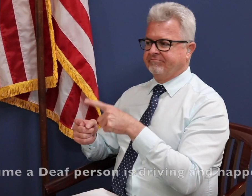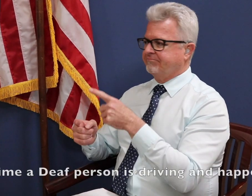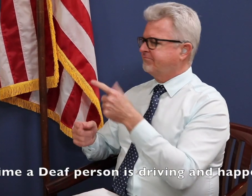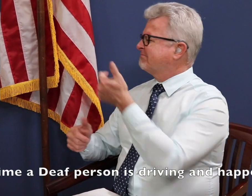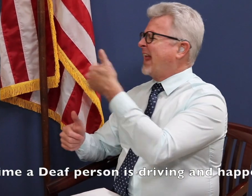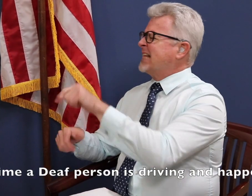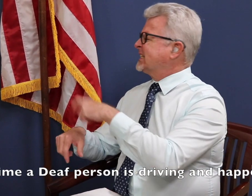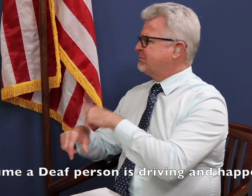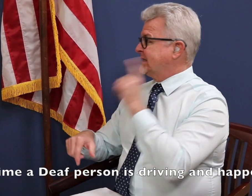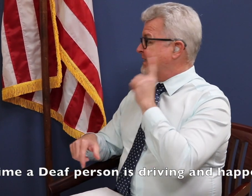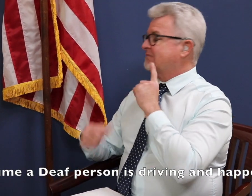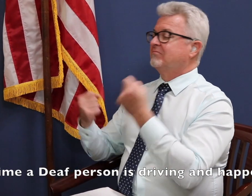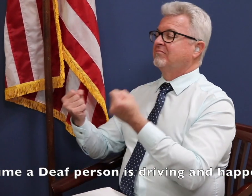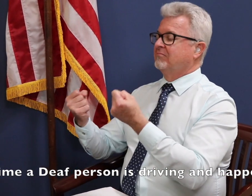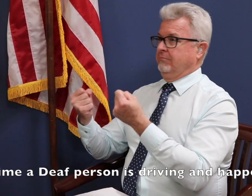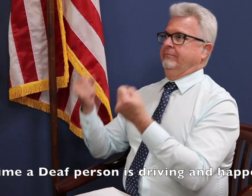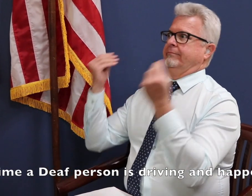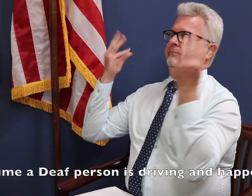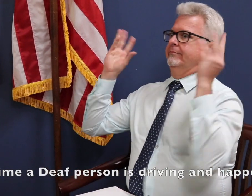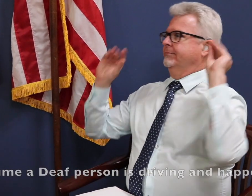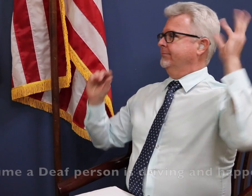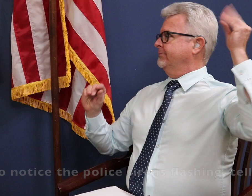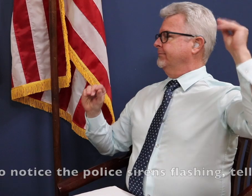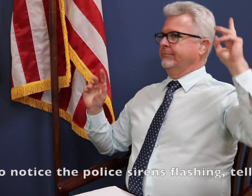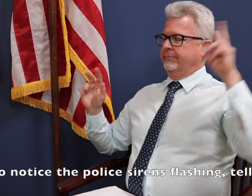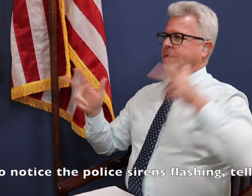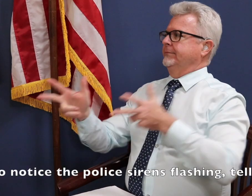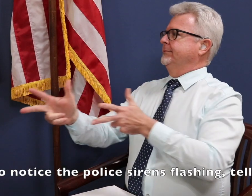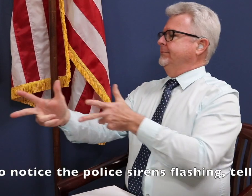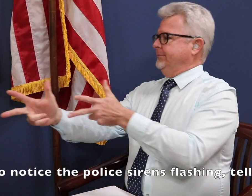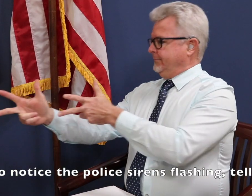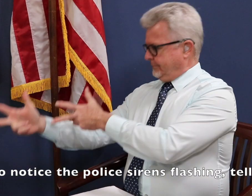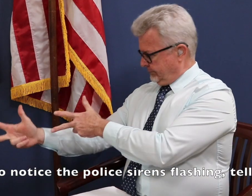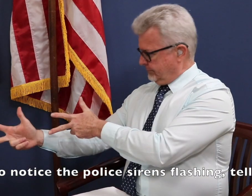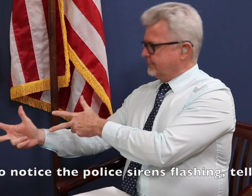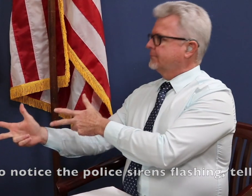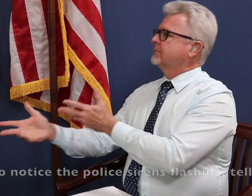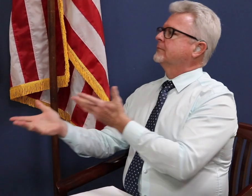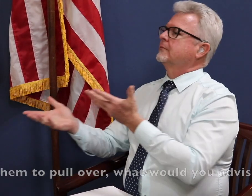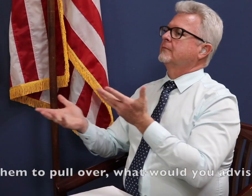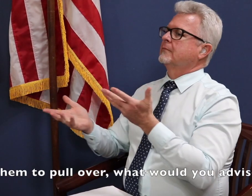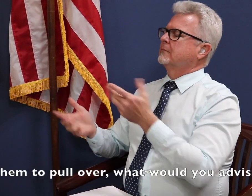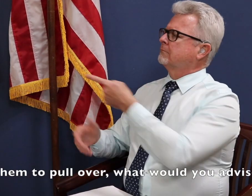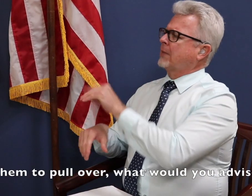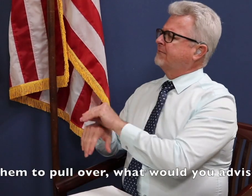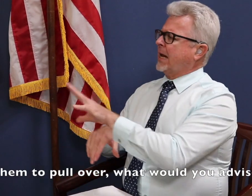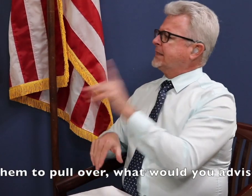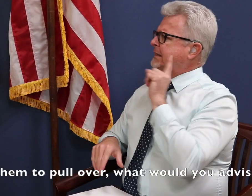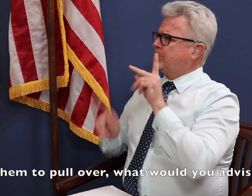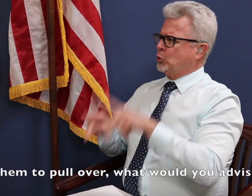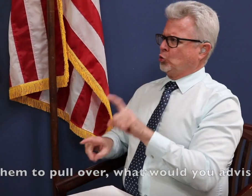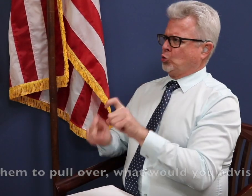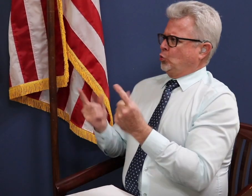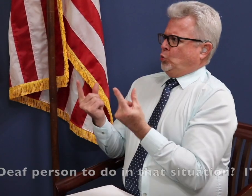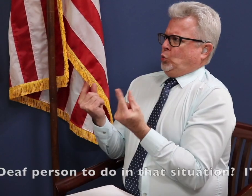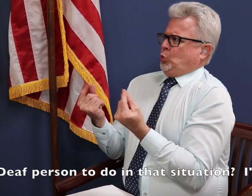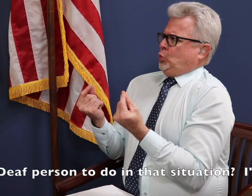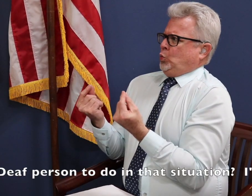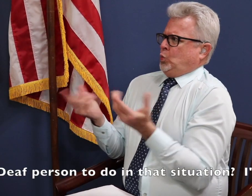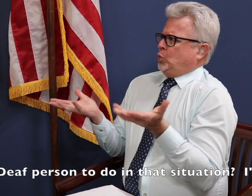road. Anytime a deaf person is driving and happens to notice the police sirens flashing, telling them to pull over, what